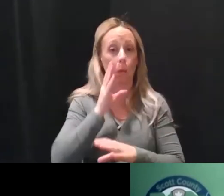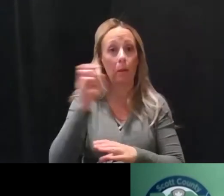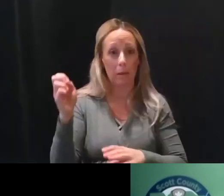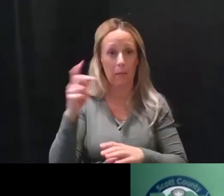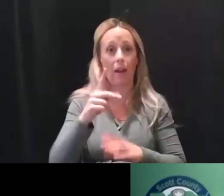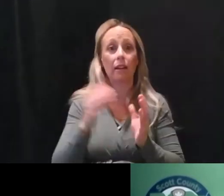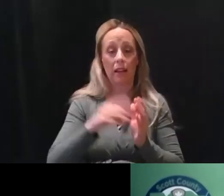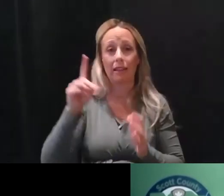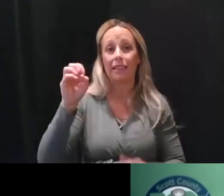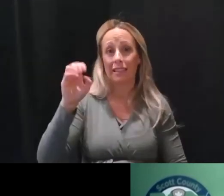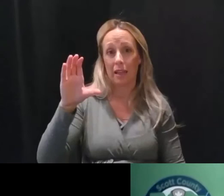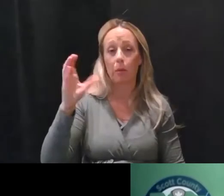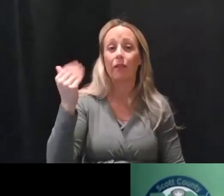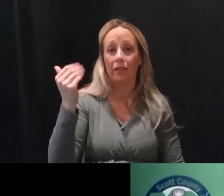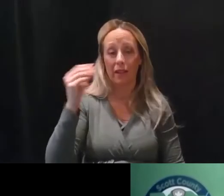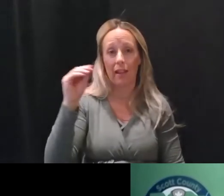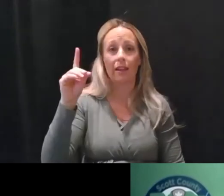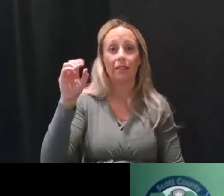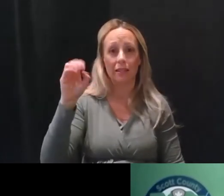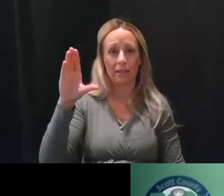15th and 16th at the Tax Slayer Center.